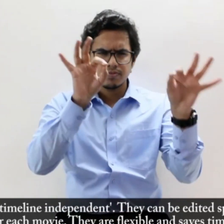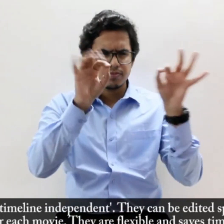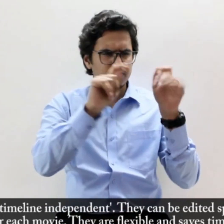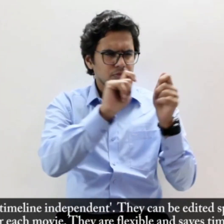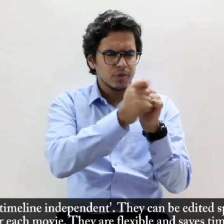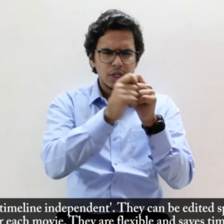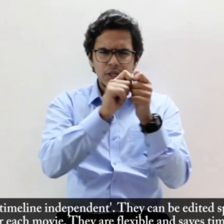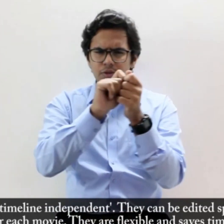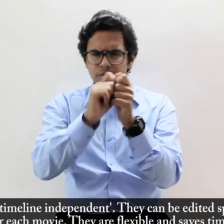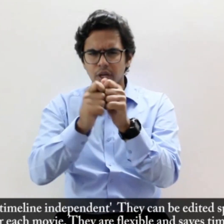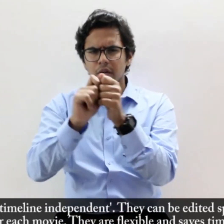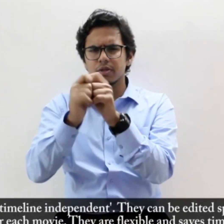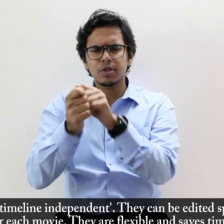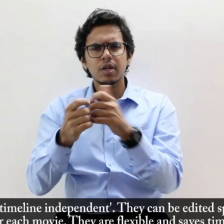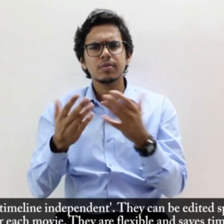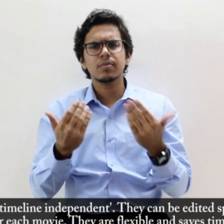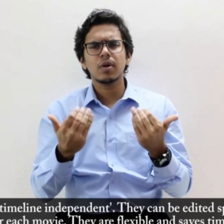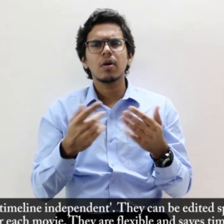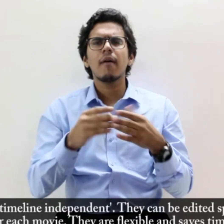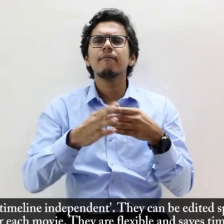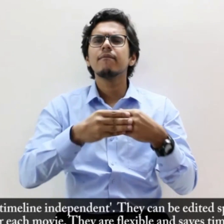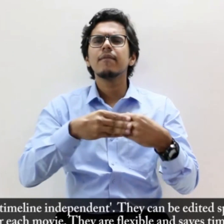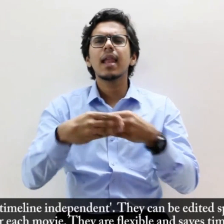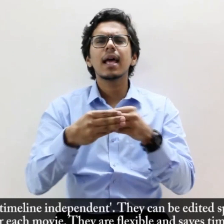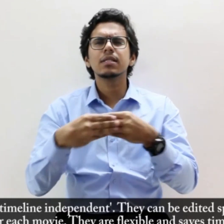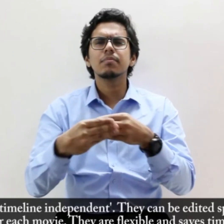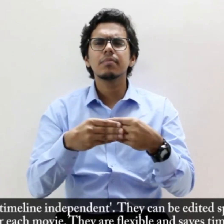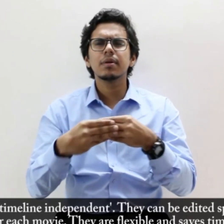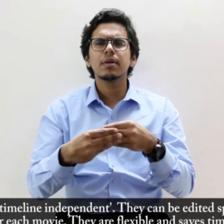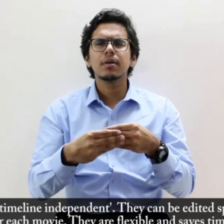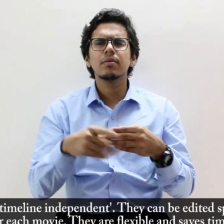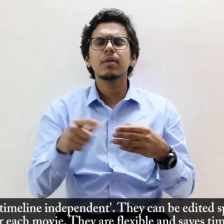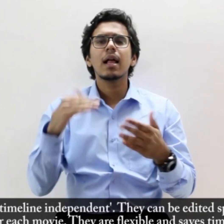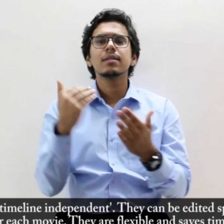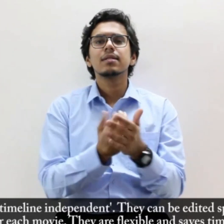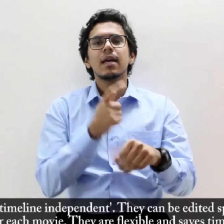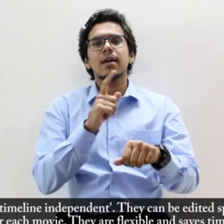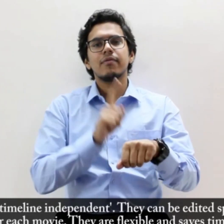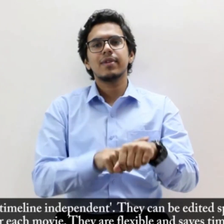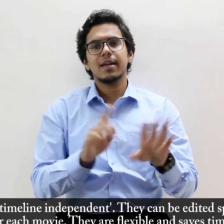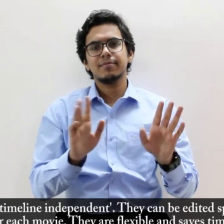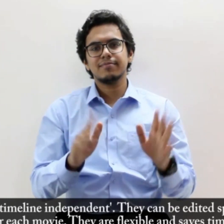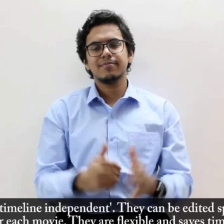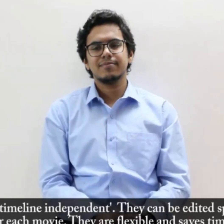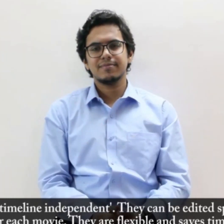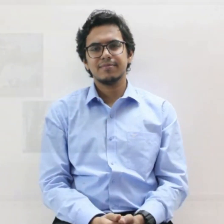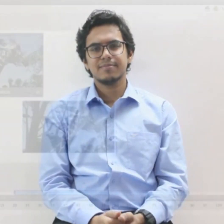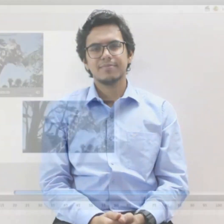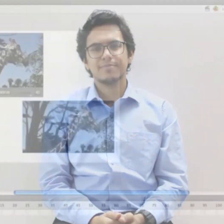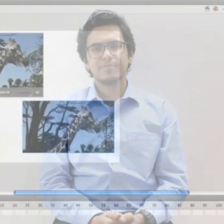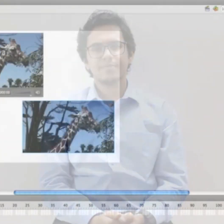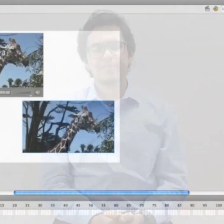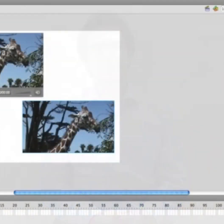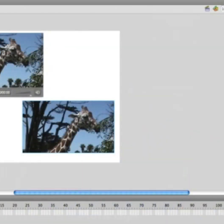They are timeline independent. They can be edited specifically for each